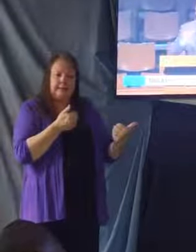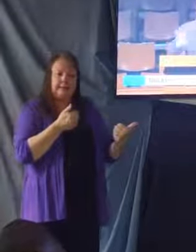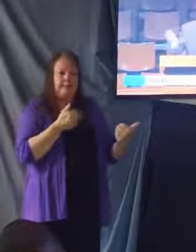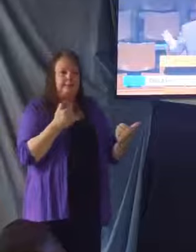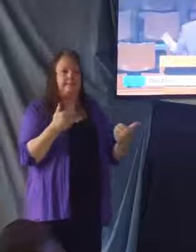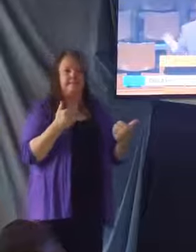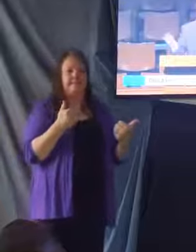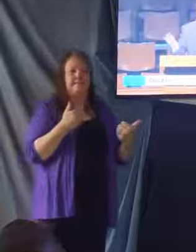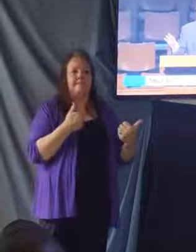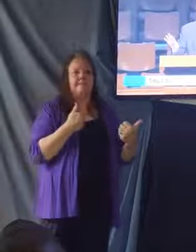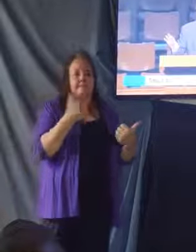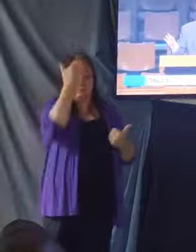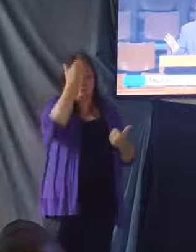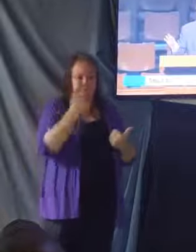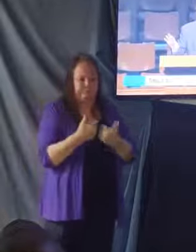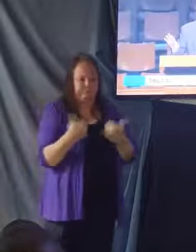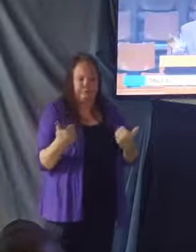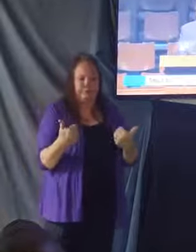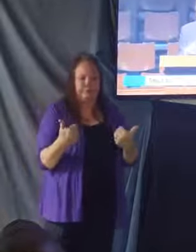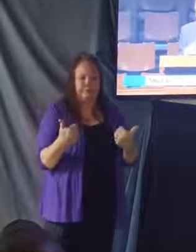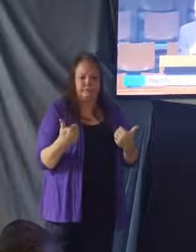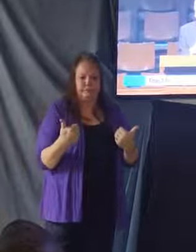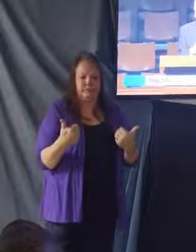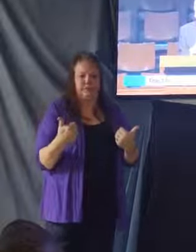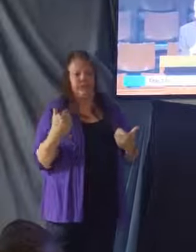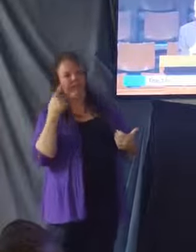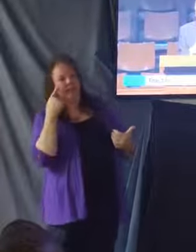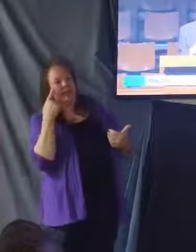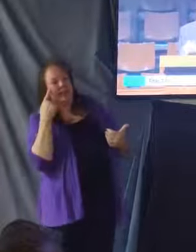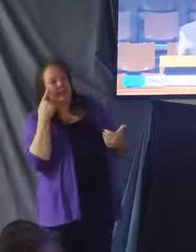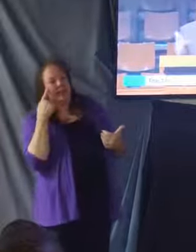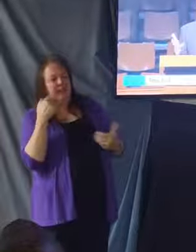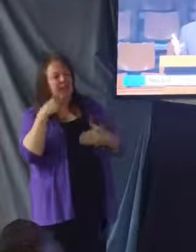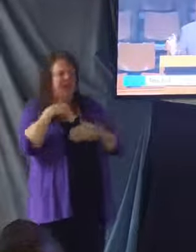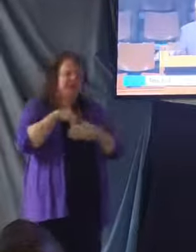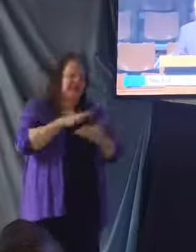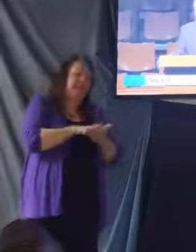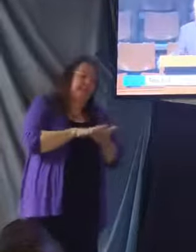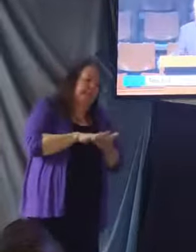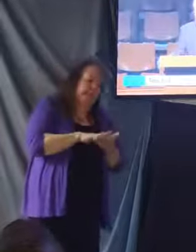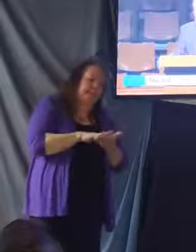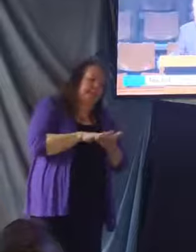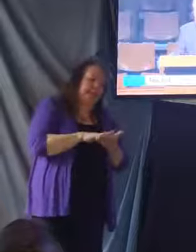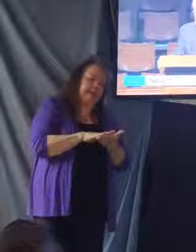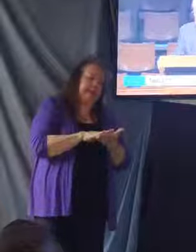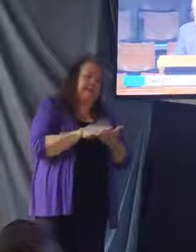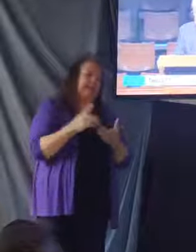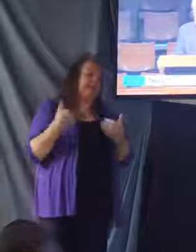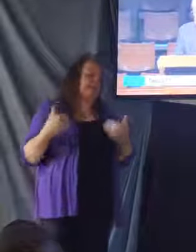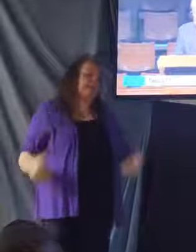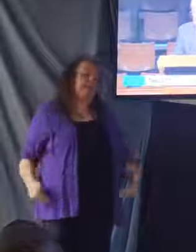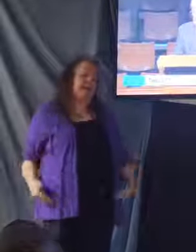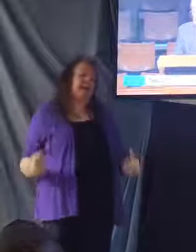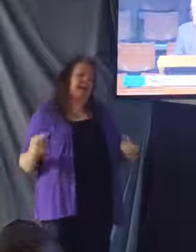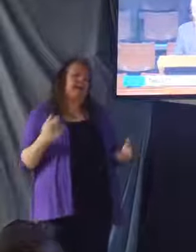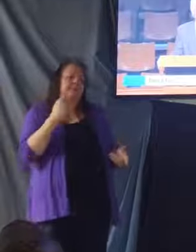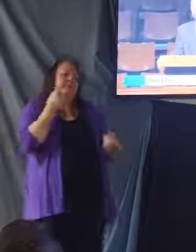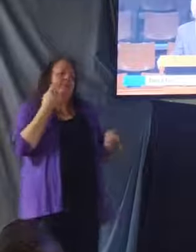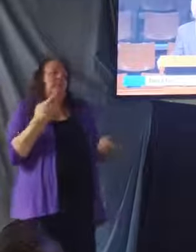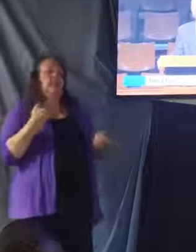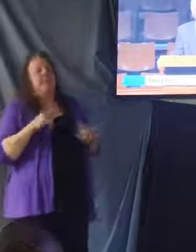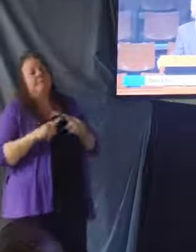a dichotomy. Then you think, well, he's cleansed me within. You know, I do things with my body that I shouldn't, but